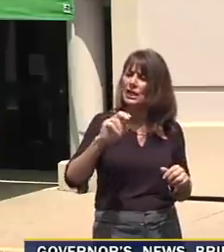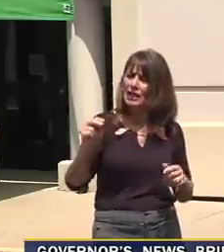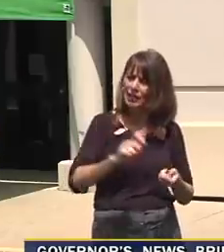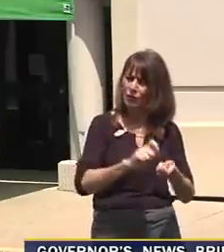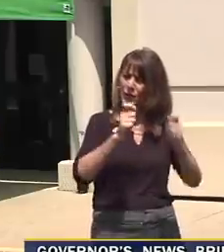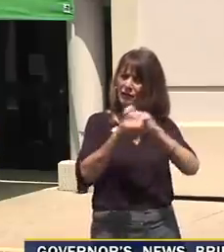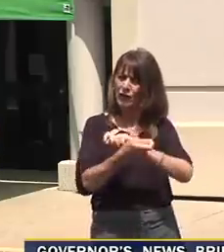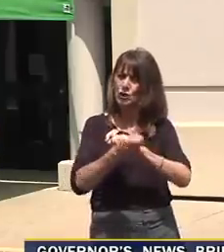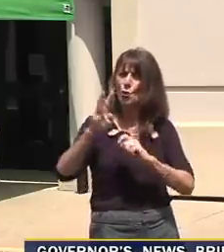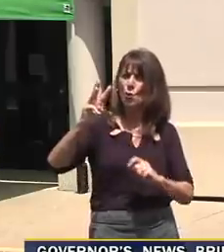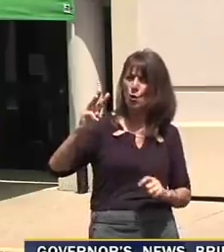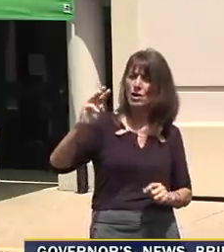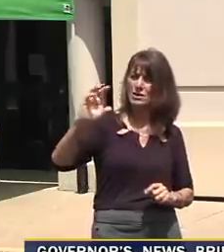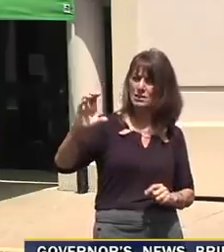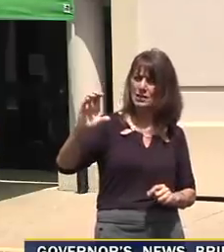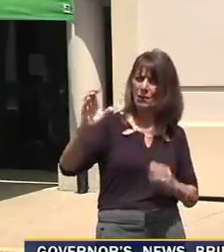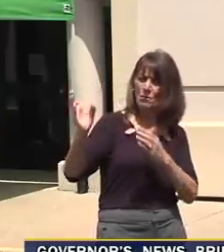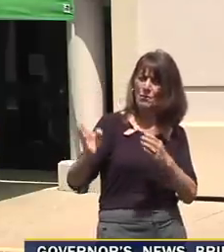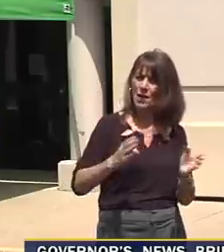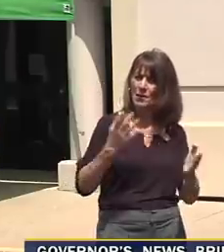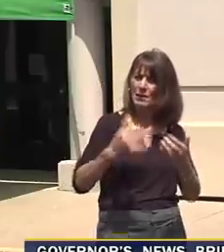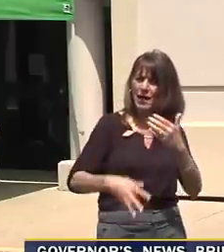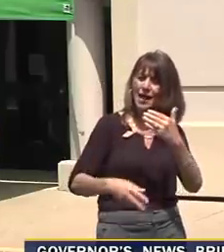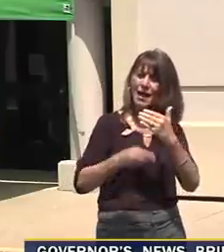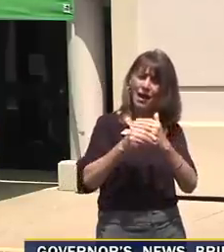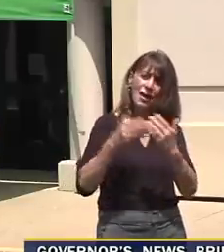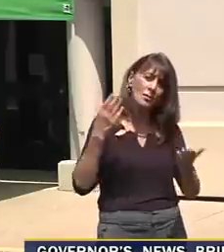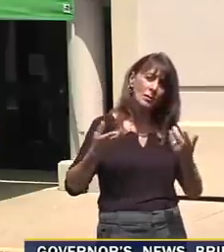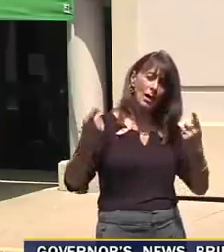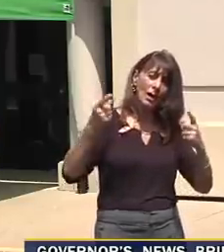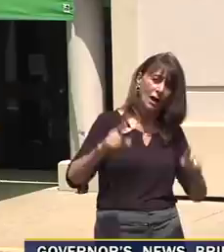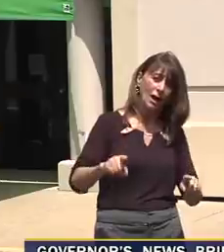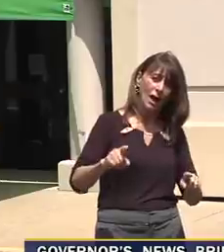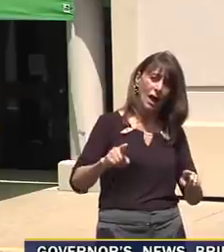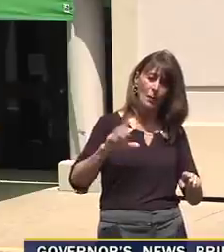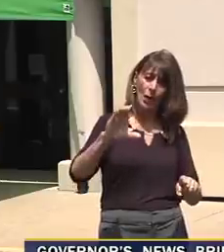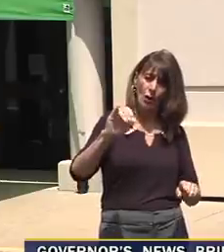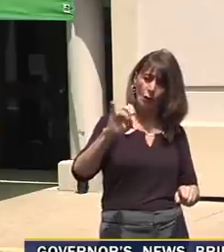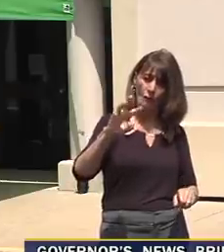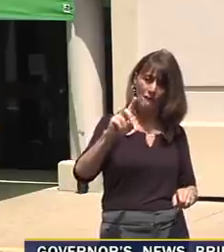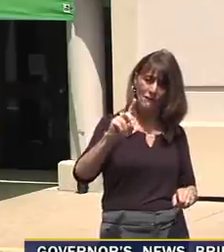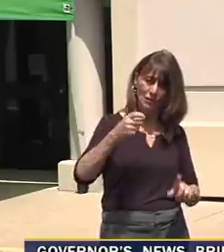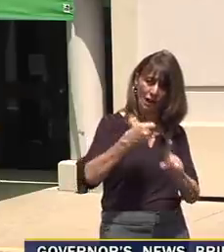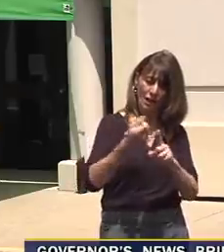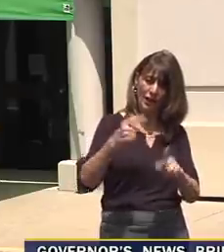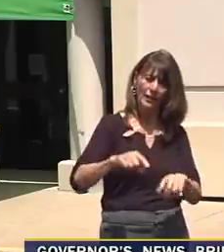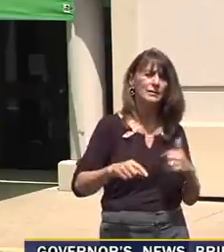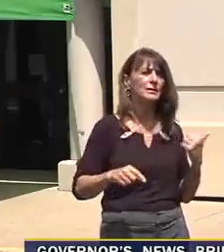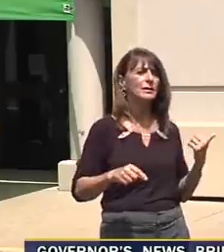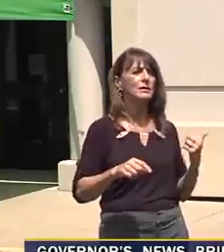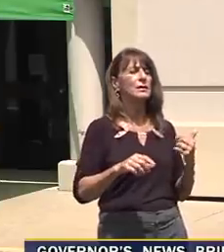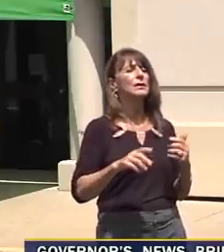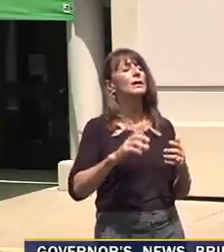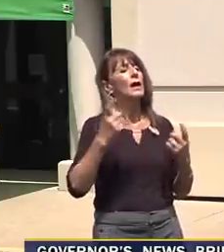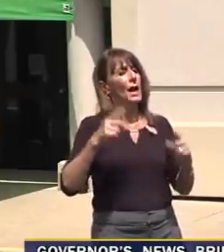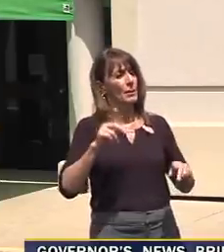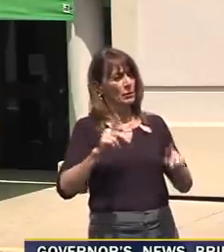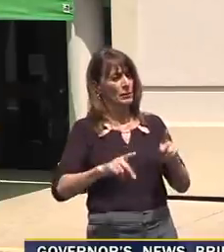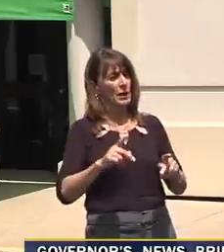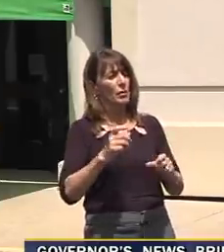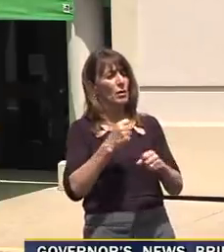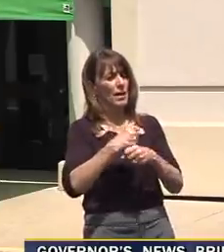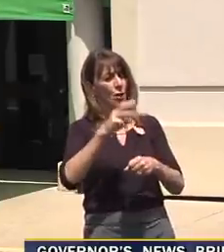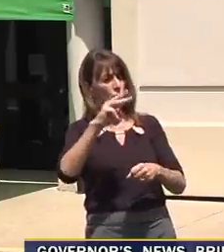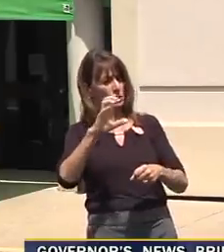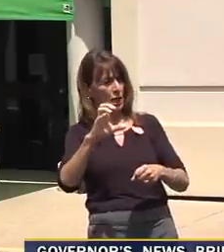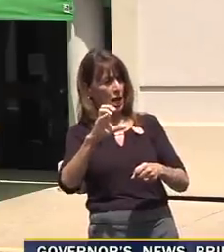its workers' compensation law to add a presumption for COVID-19? I think the state should be generous. When people make a claim and they